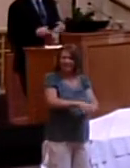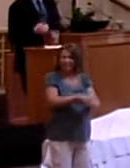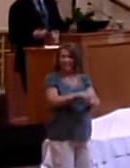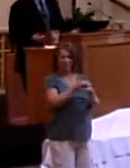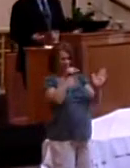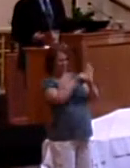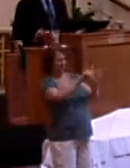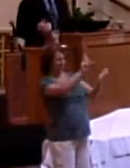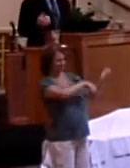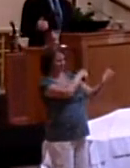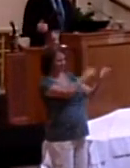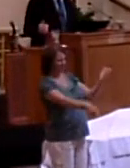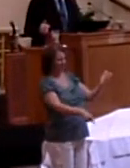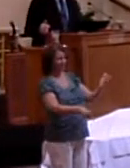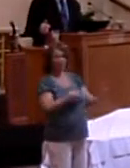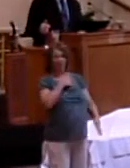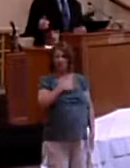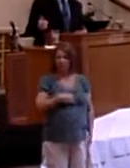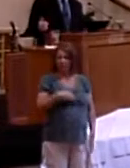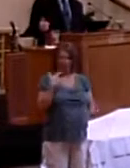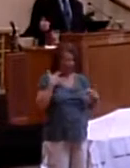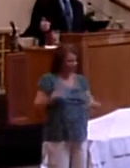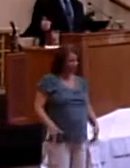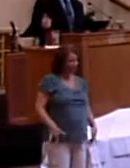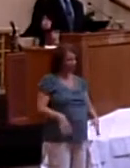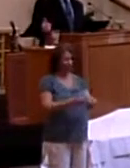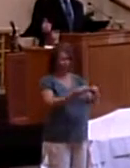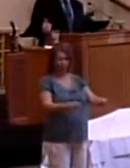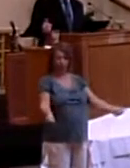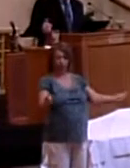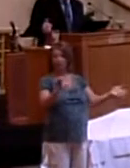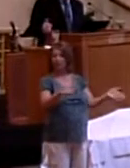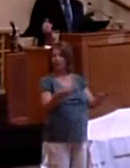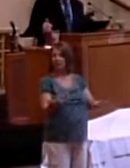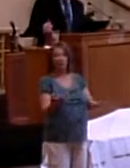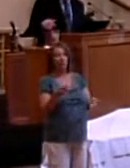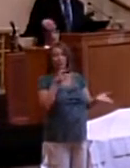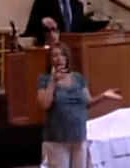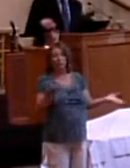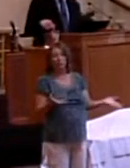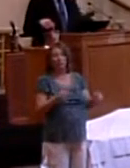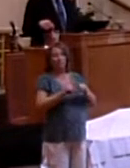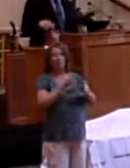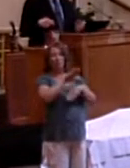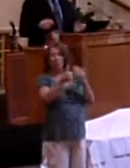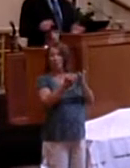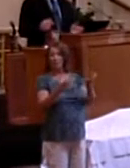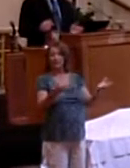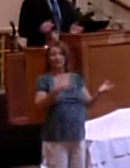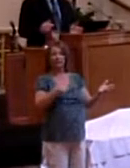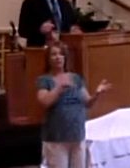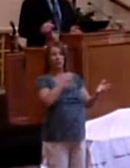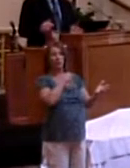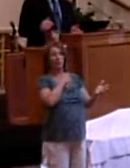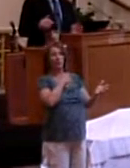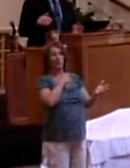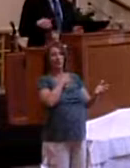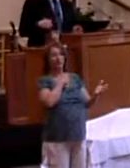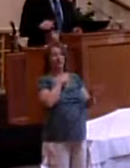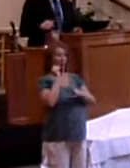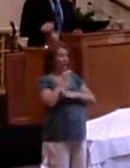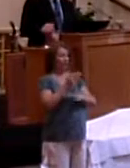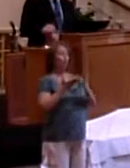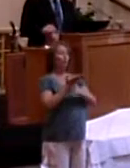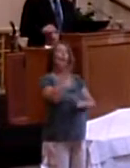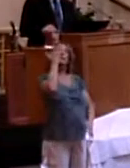or famine or nakedness or peril or sword? But in all these things we are overwhelmingly conquered through Him